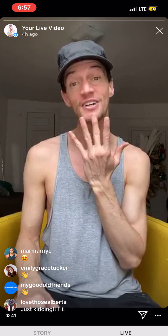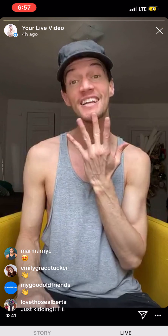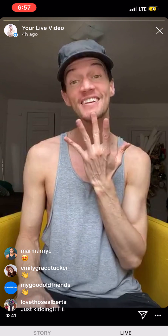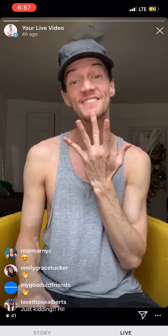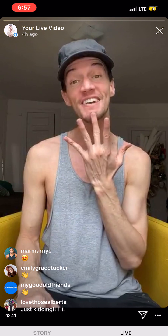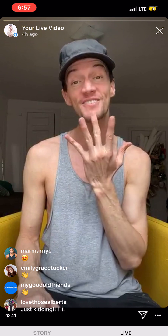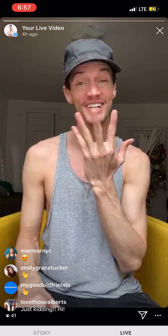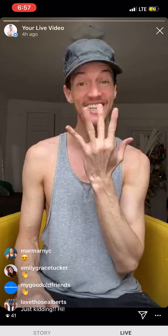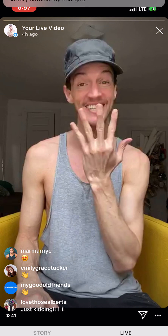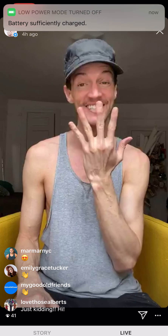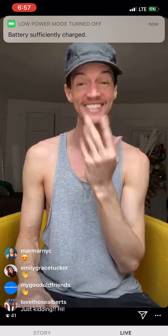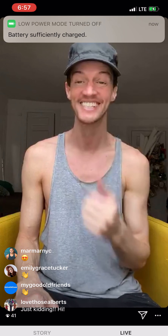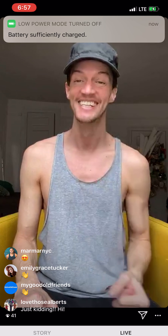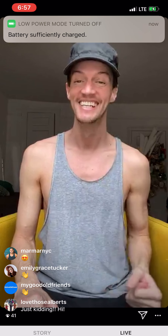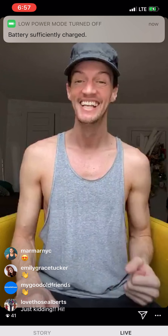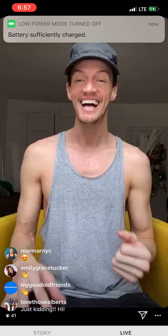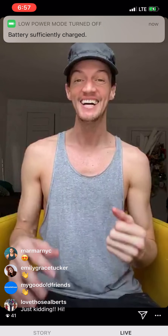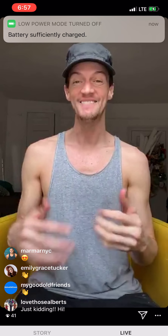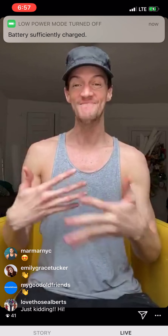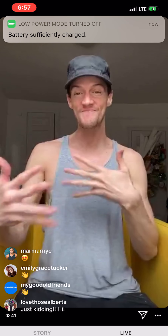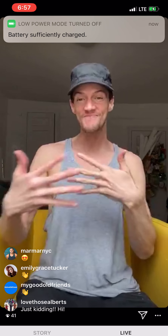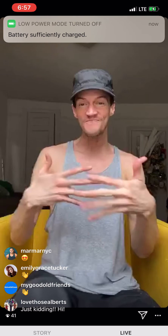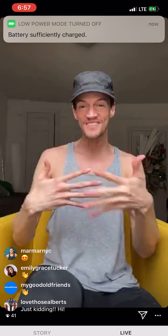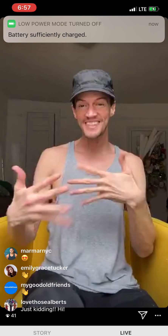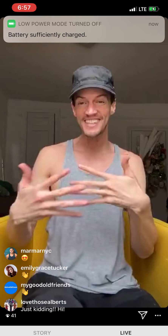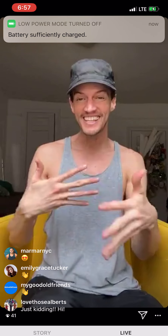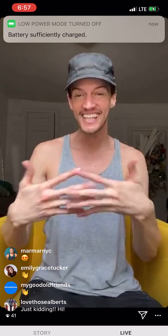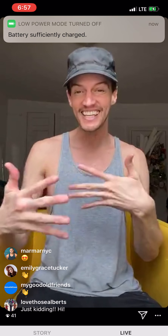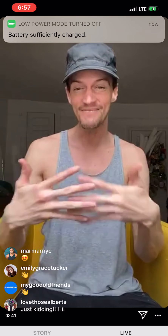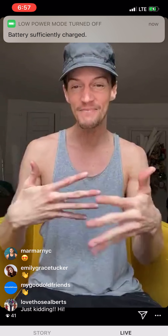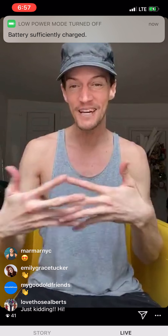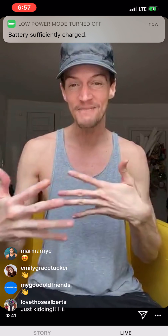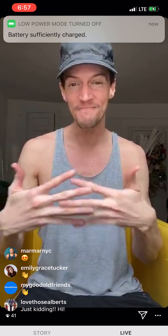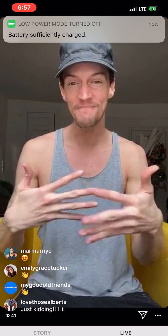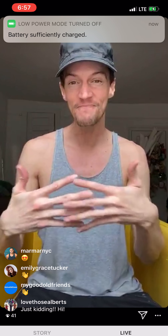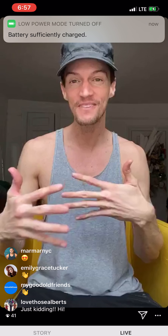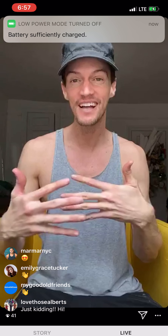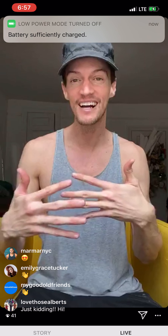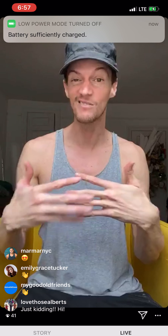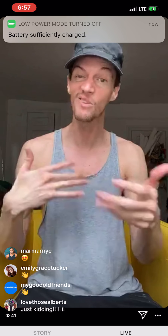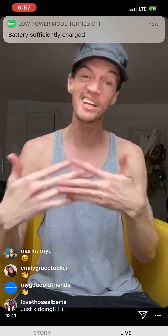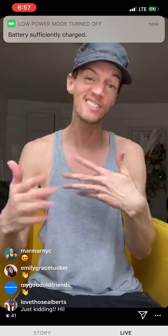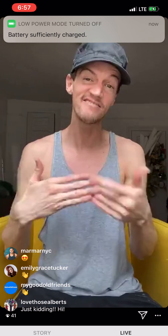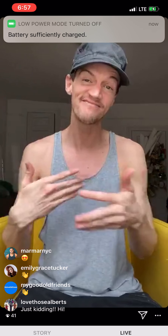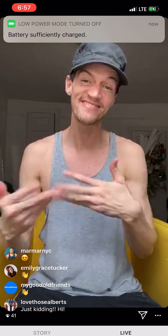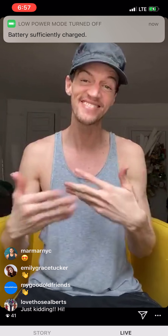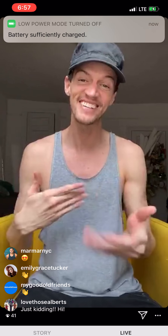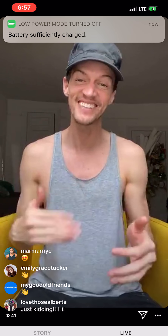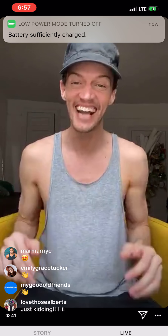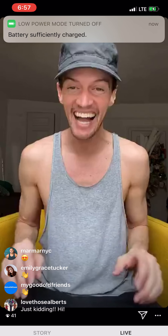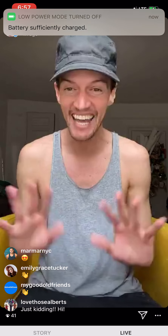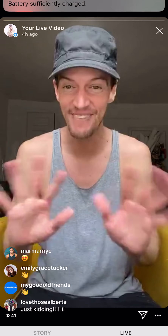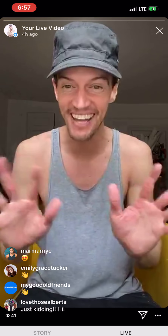favorite color. Um. Yep. Yep. Yep. Yep. Uh. Whatever. Whatever. Hey. Hey. Hey.